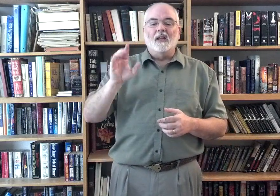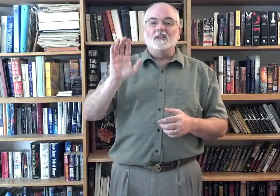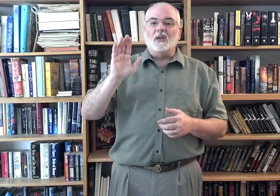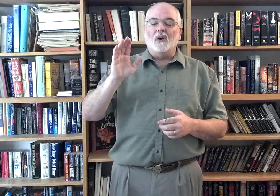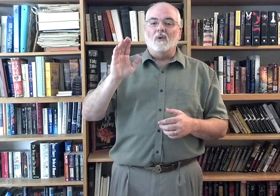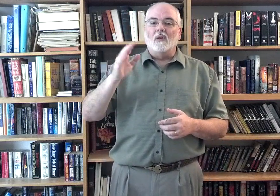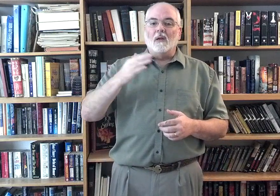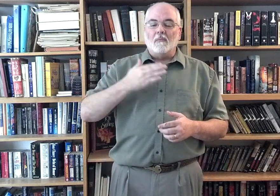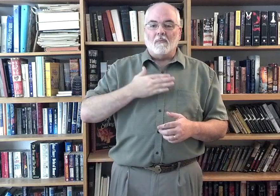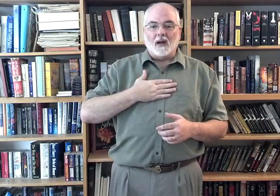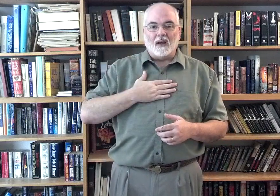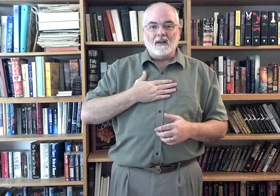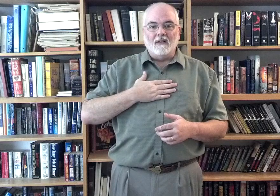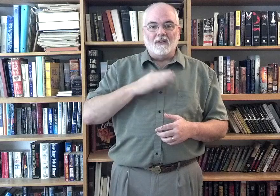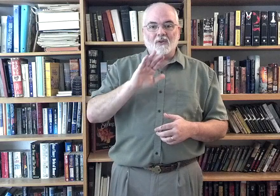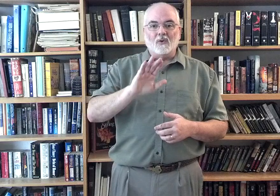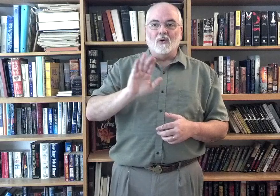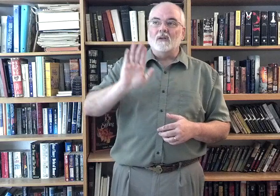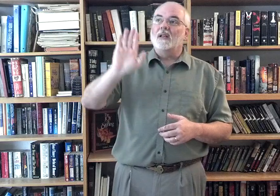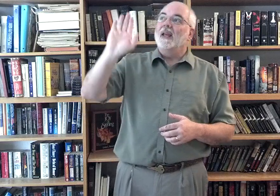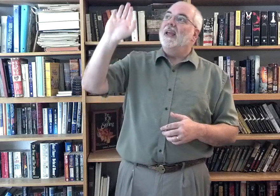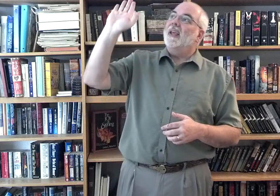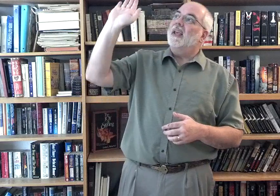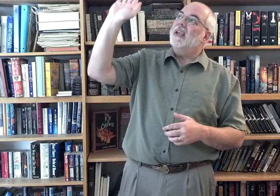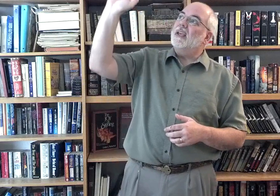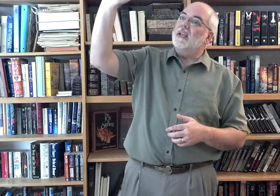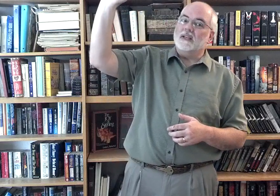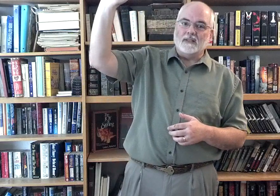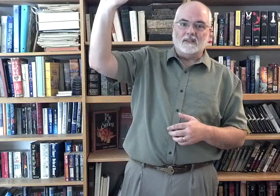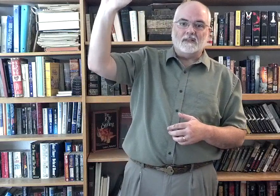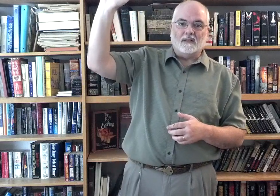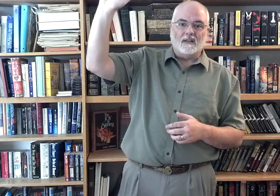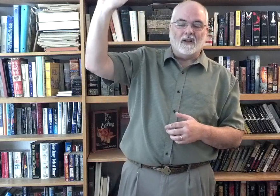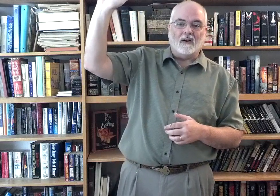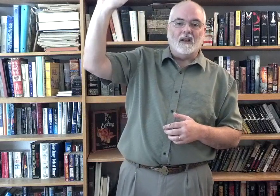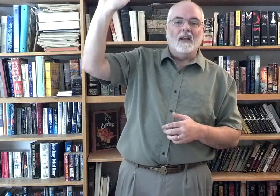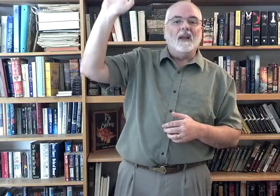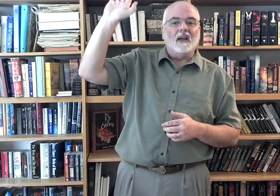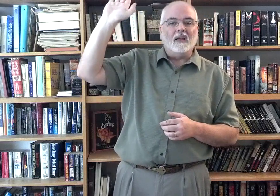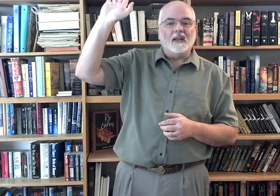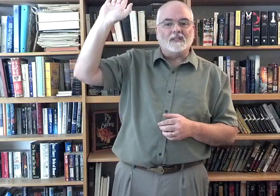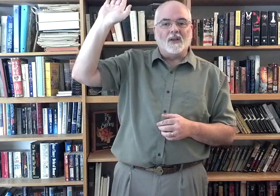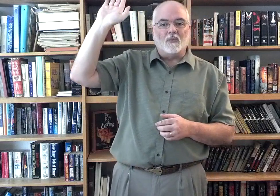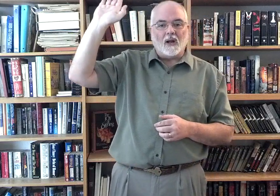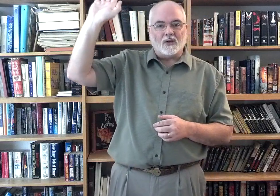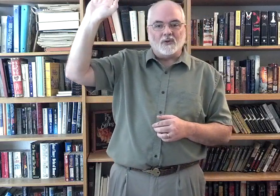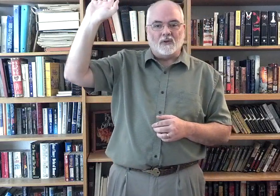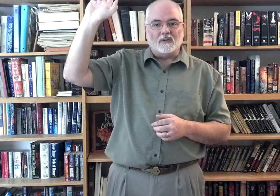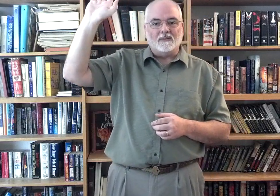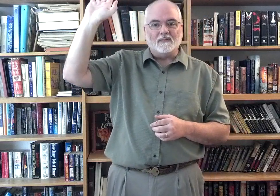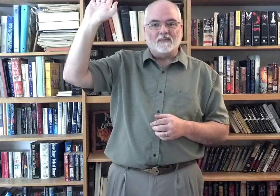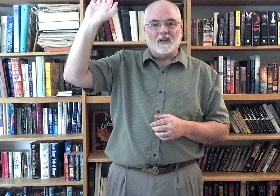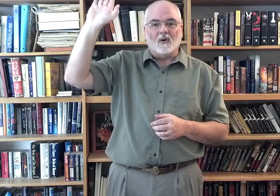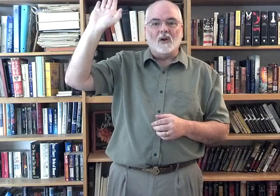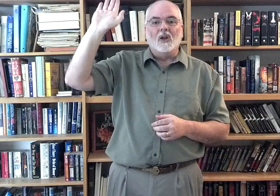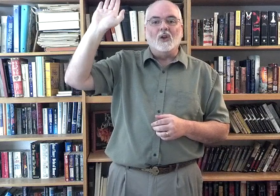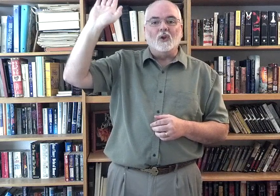So, mine, yours, his. All right. Again, it's directional, or